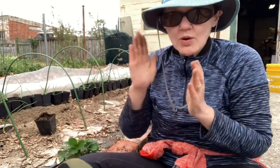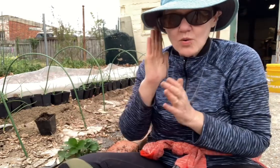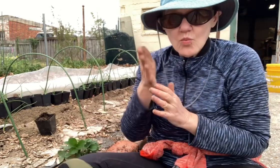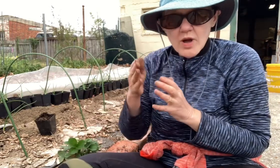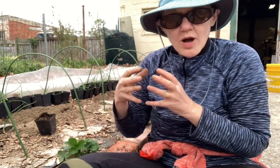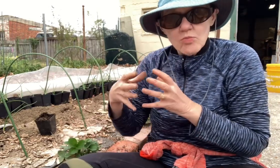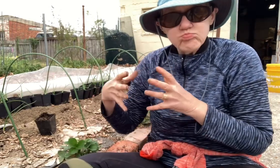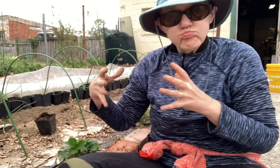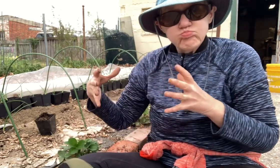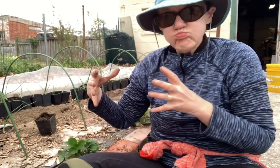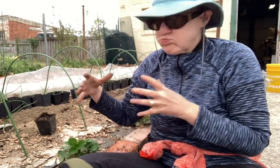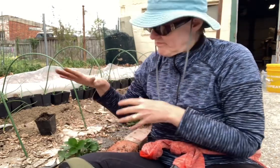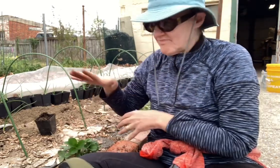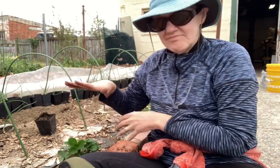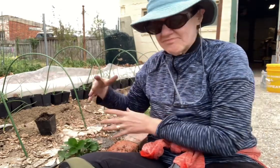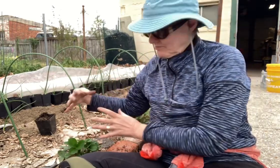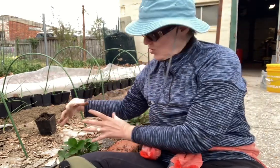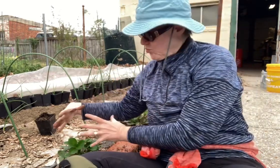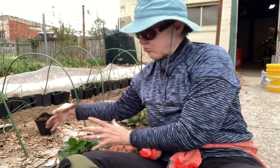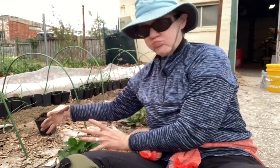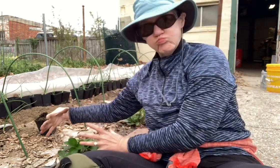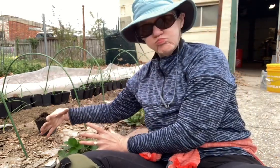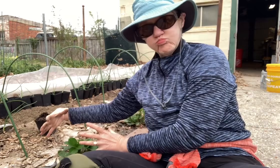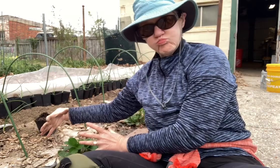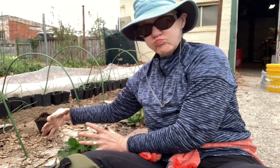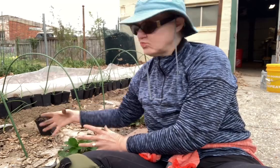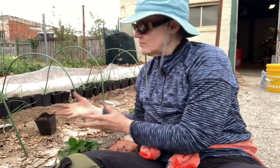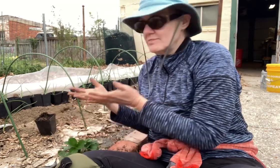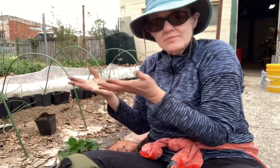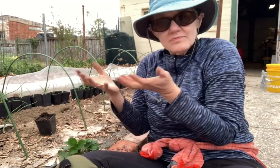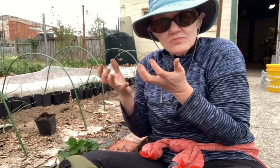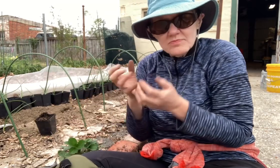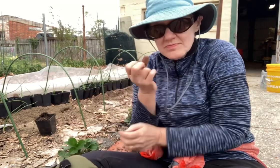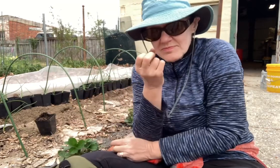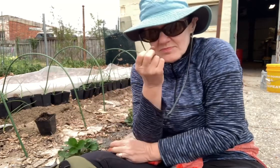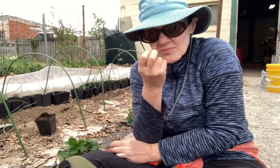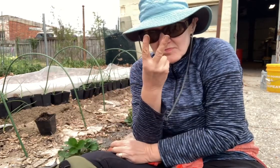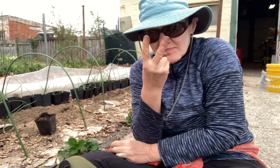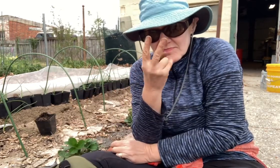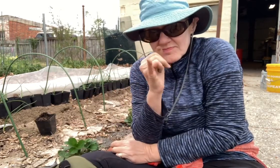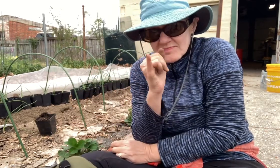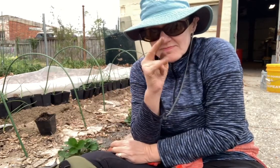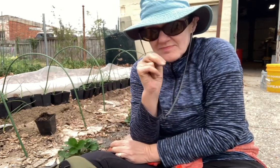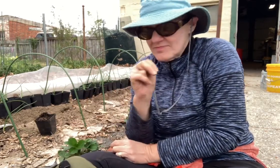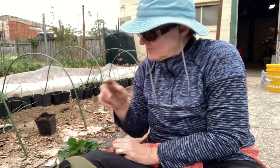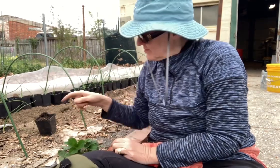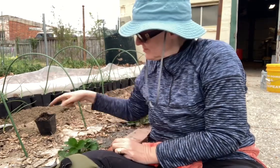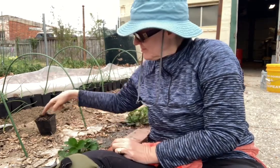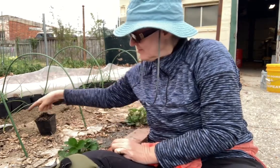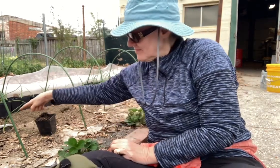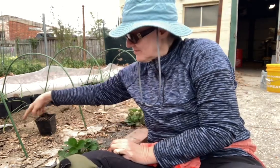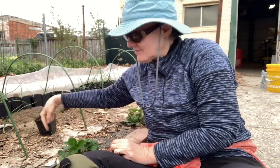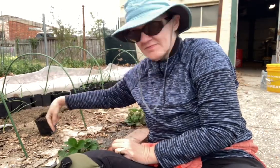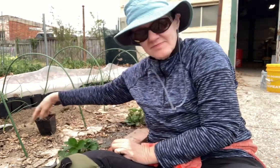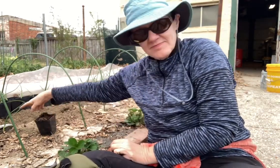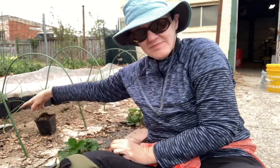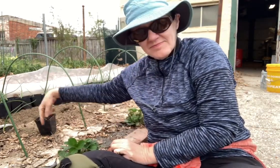front, and they're going to bush out more. And I'm going to want 12 inches between the strawberries and the